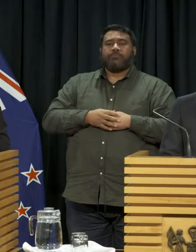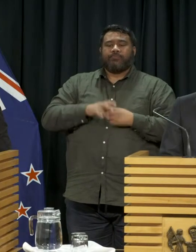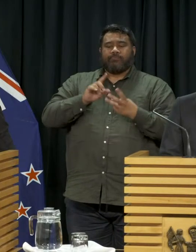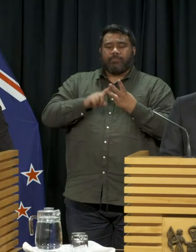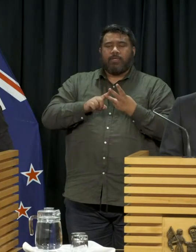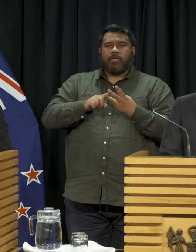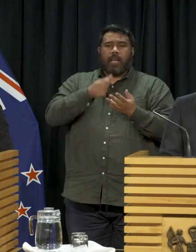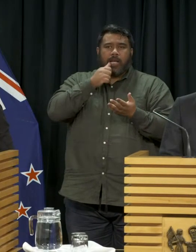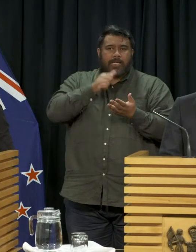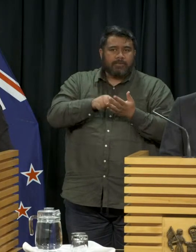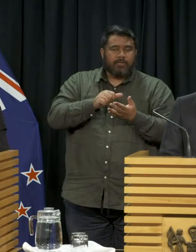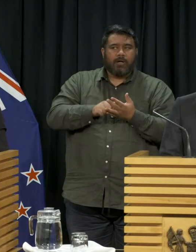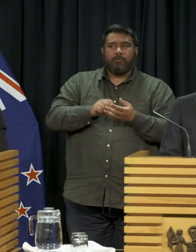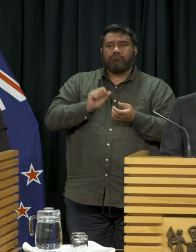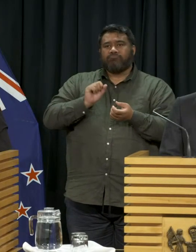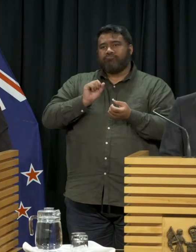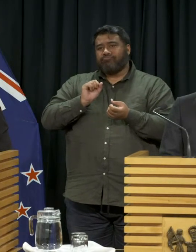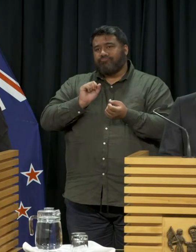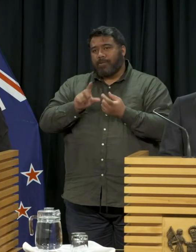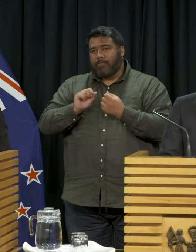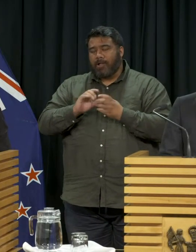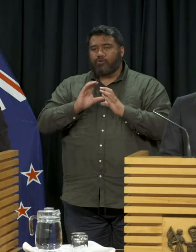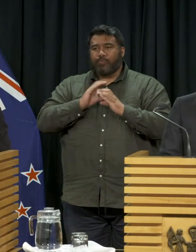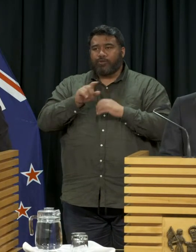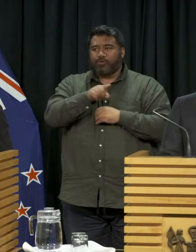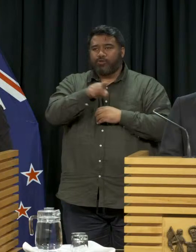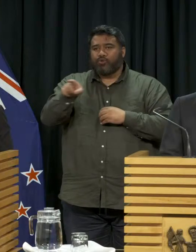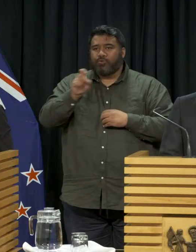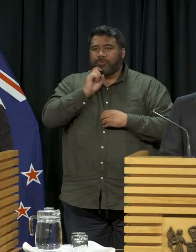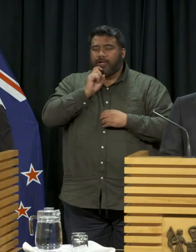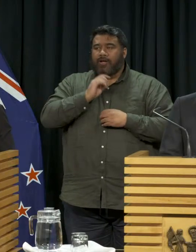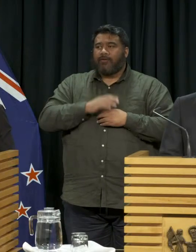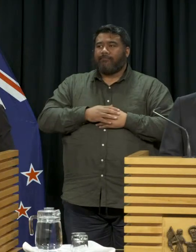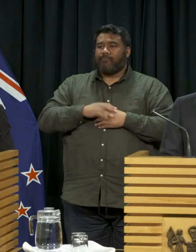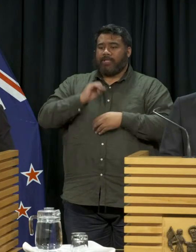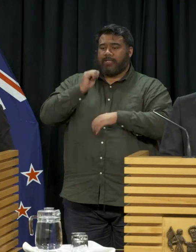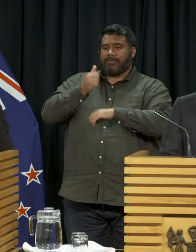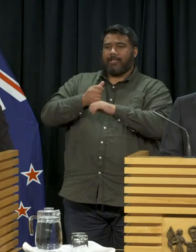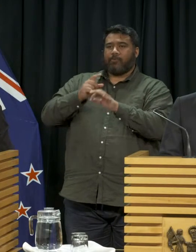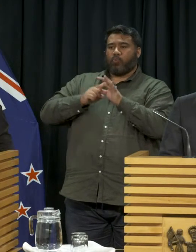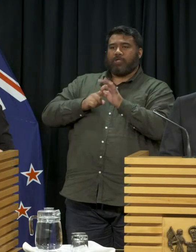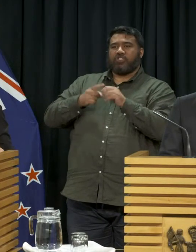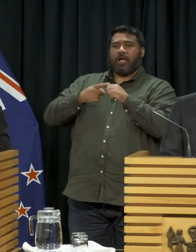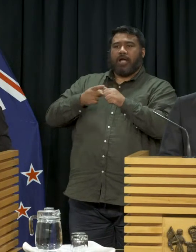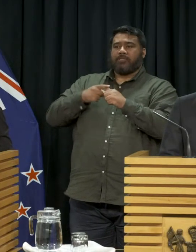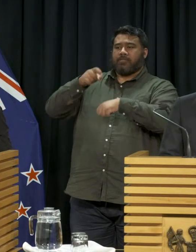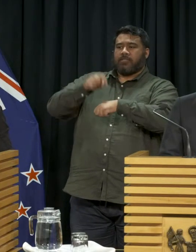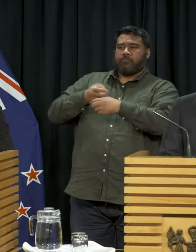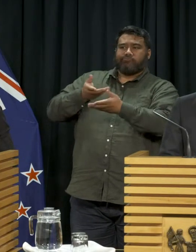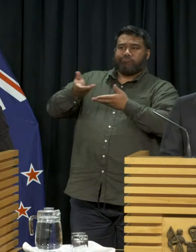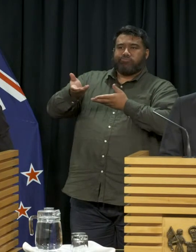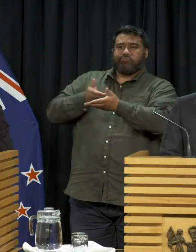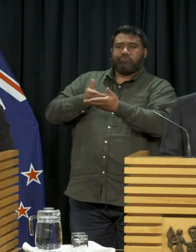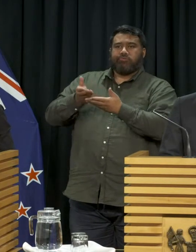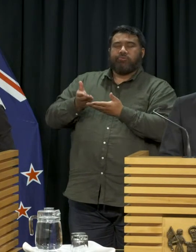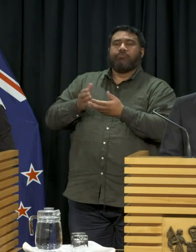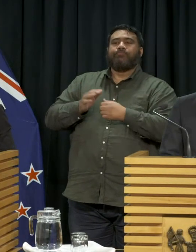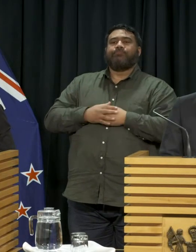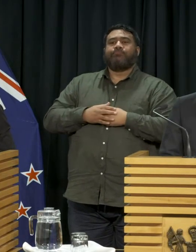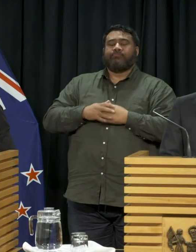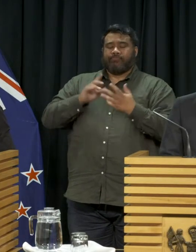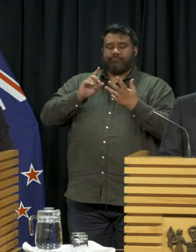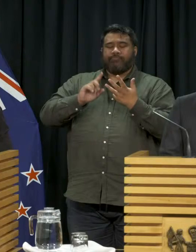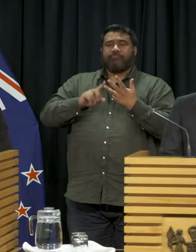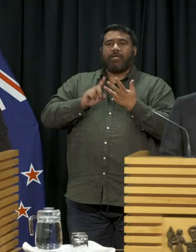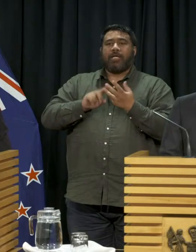letters and emails. We ran online health question and answer sessions for workers. We set up a dedicated email address for